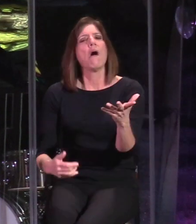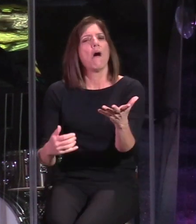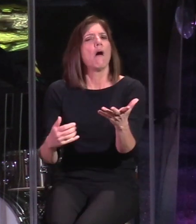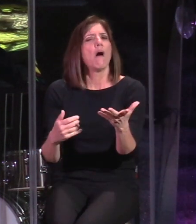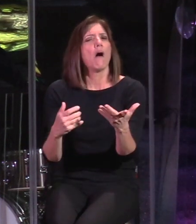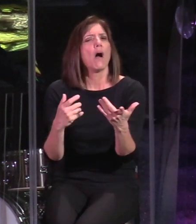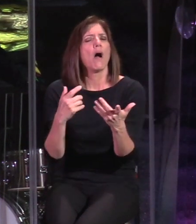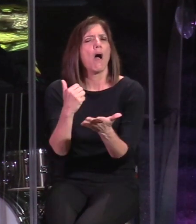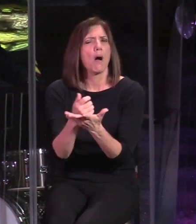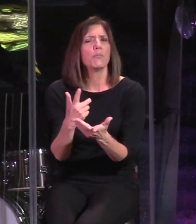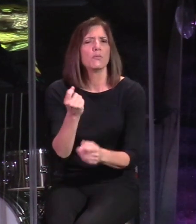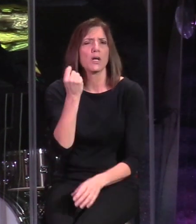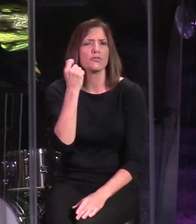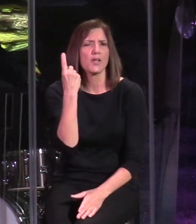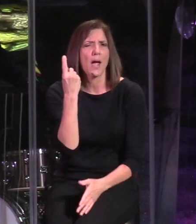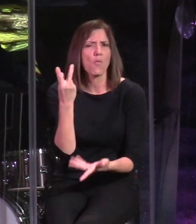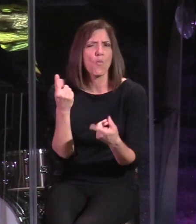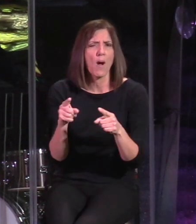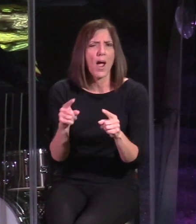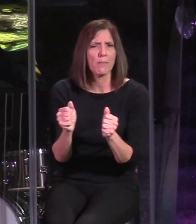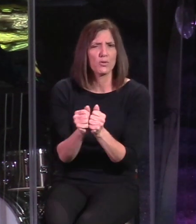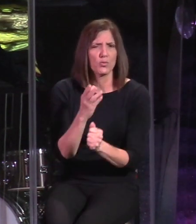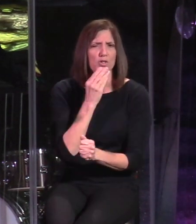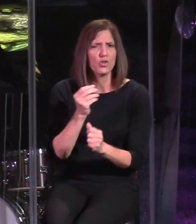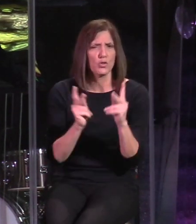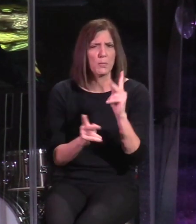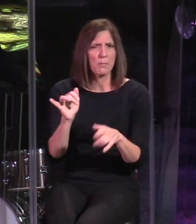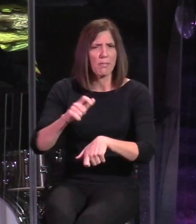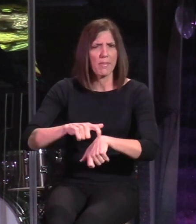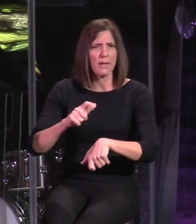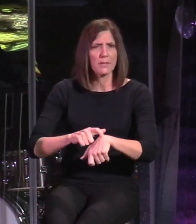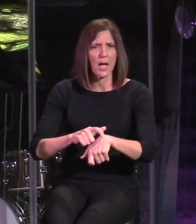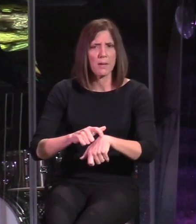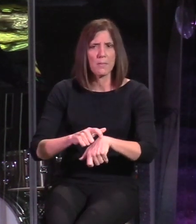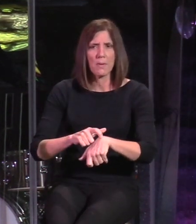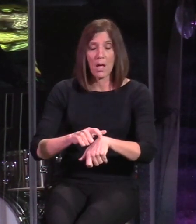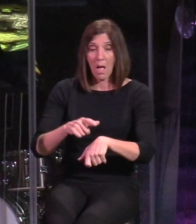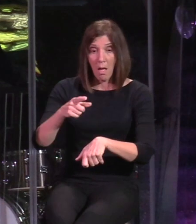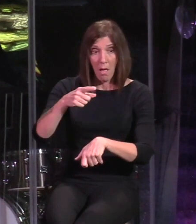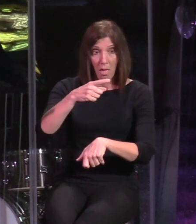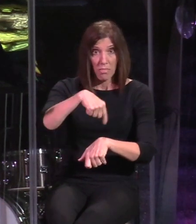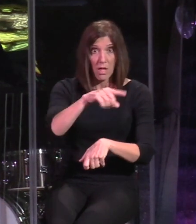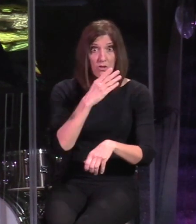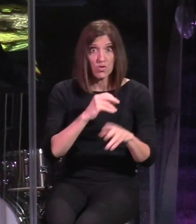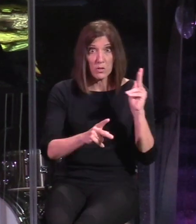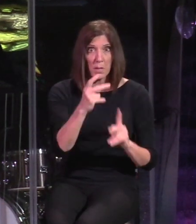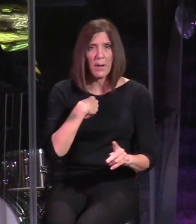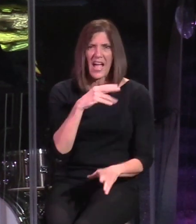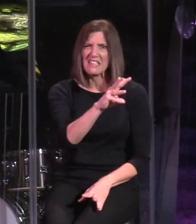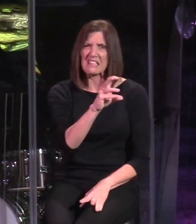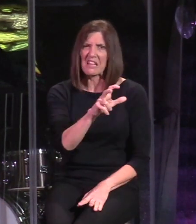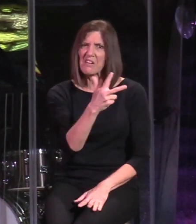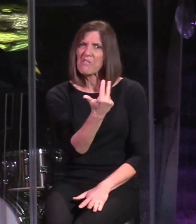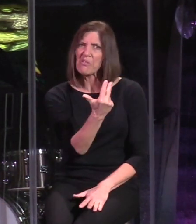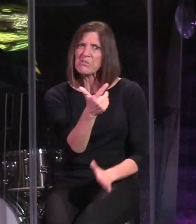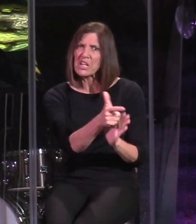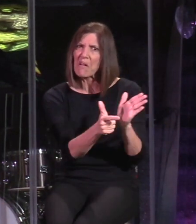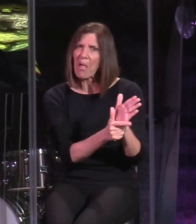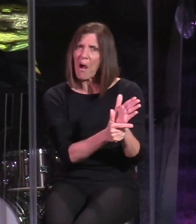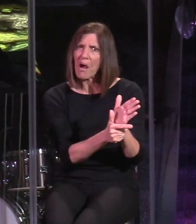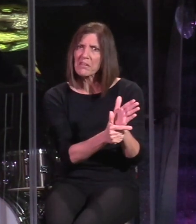them. These people were operating under 613 different laws that had been handed down to them by the prophet